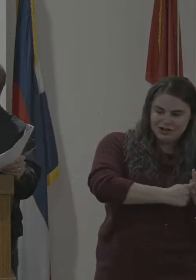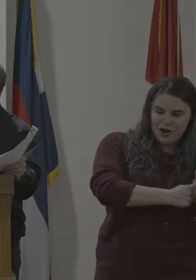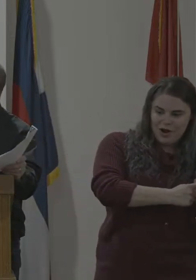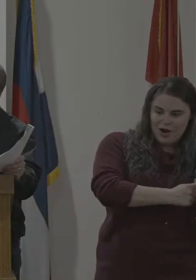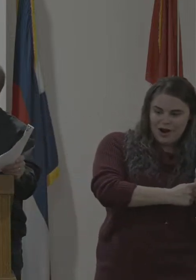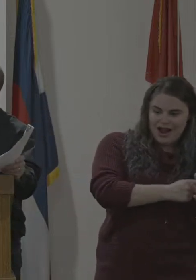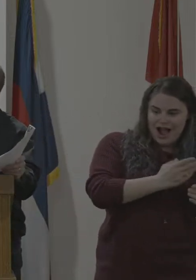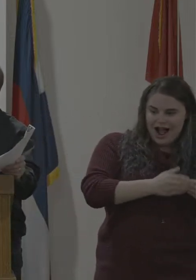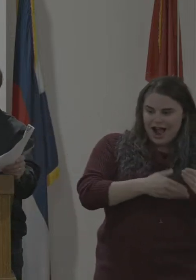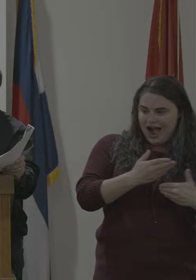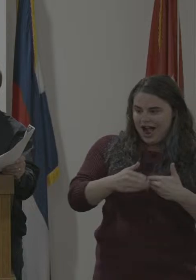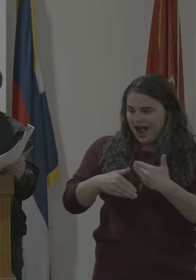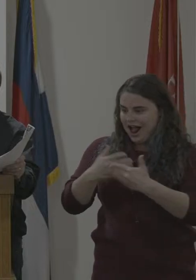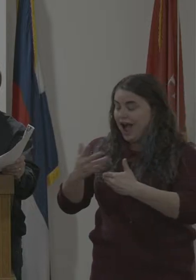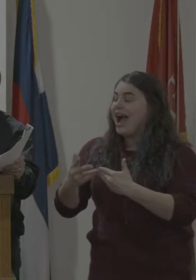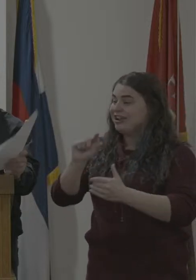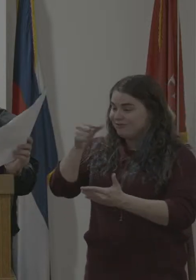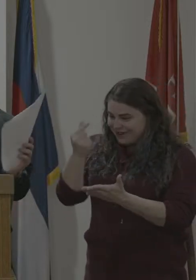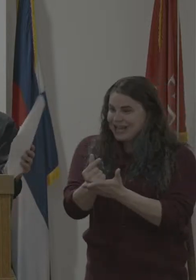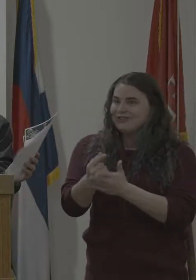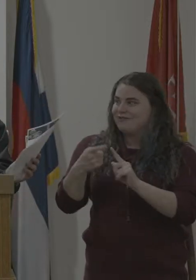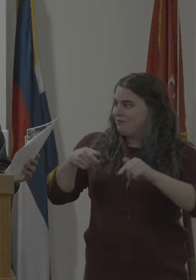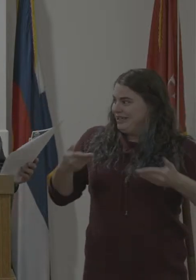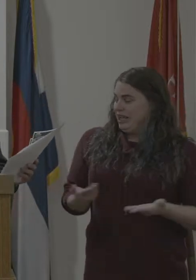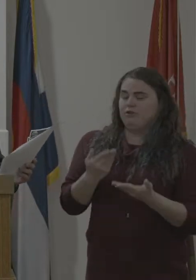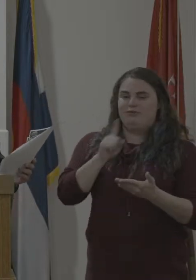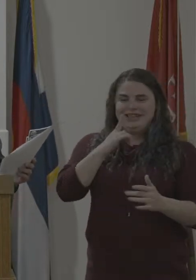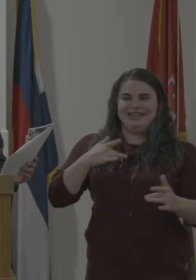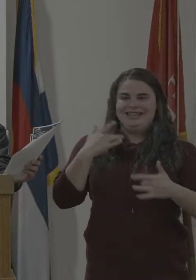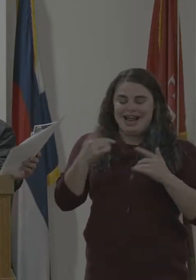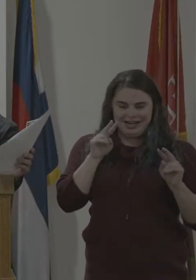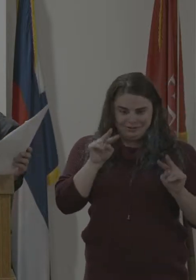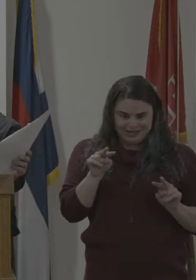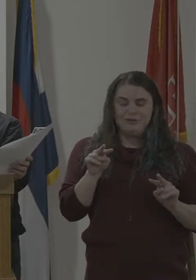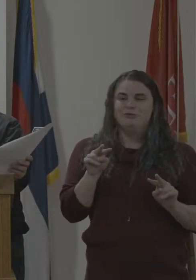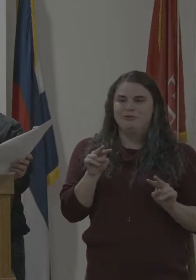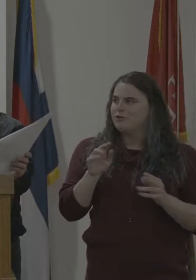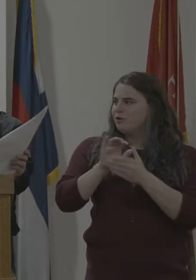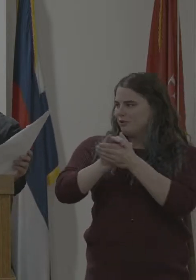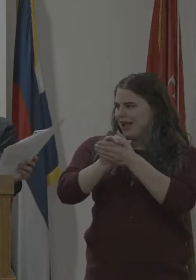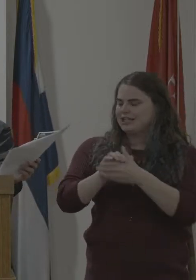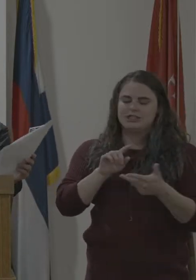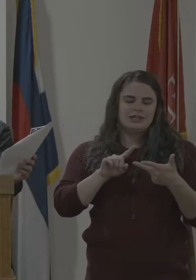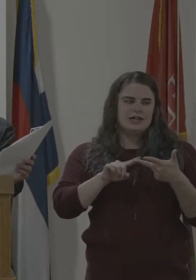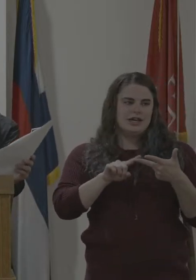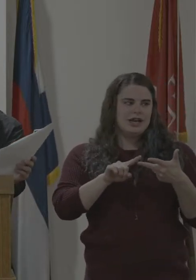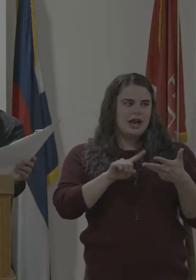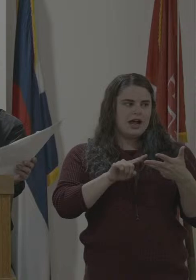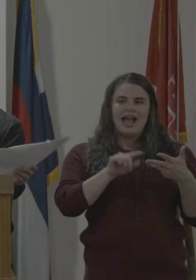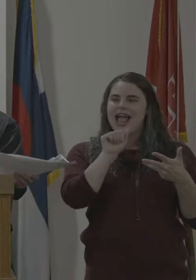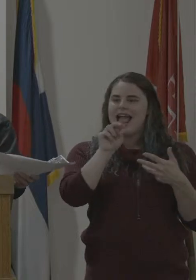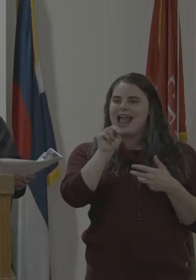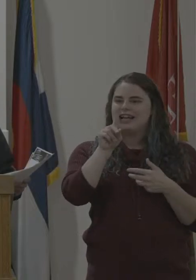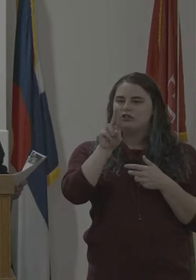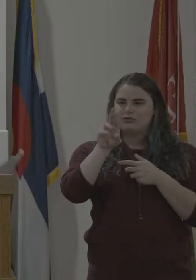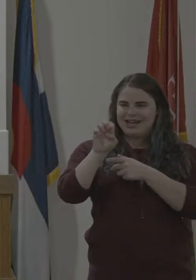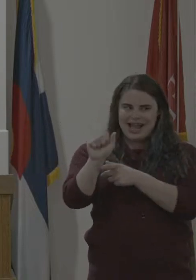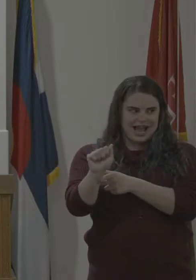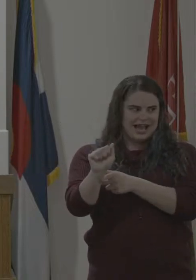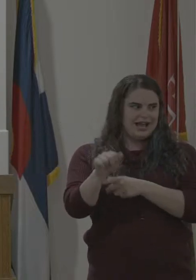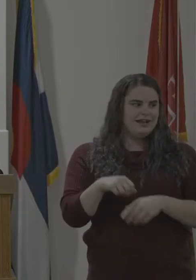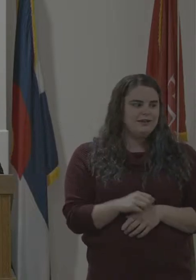and graduate from here, it's been pretty exciting, so congrats. Our next one is Andrea right here.